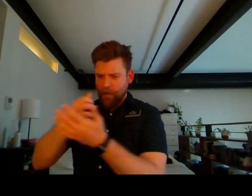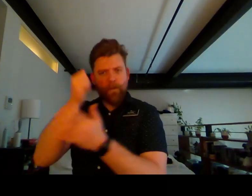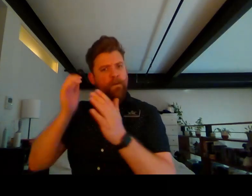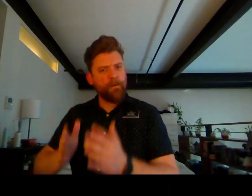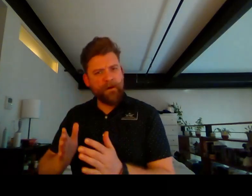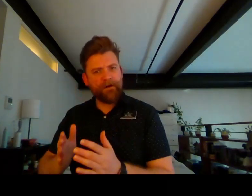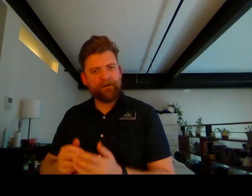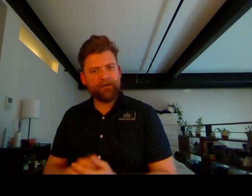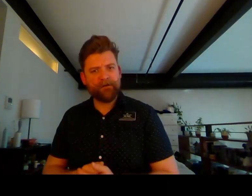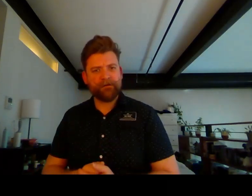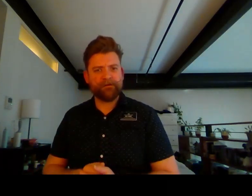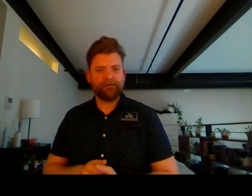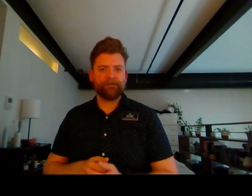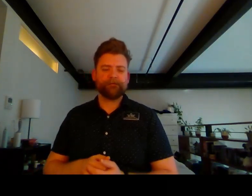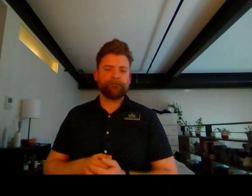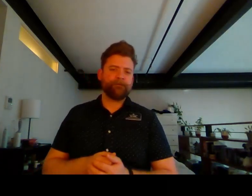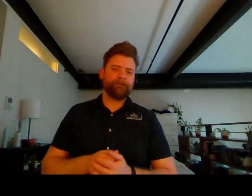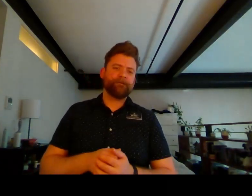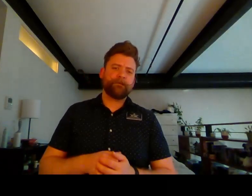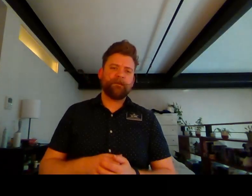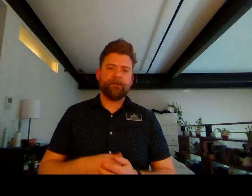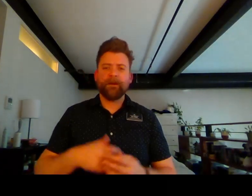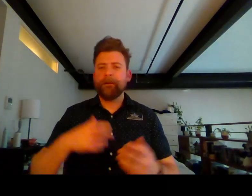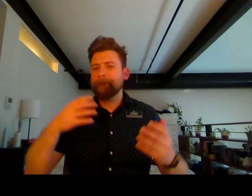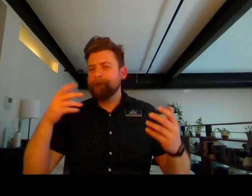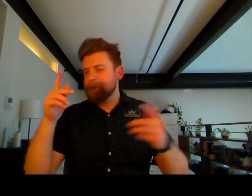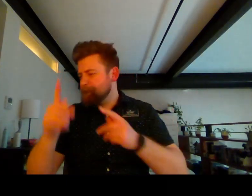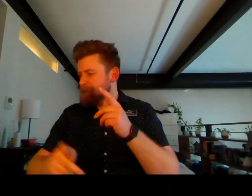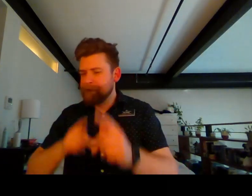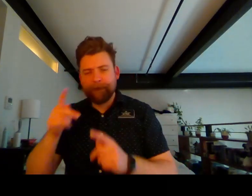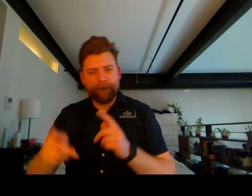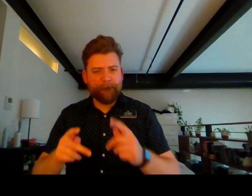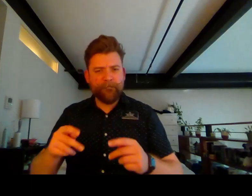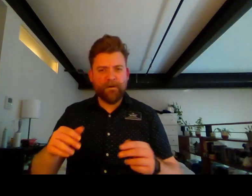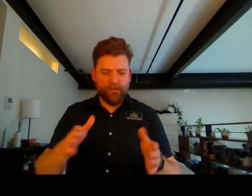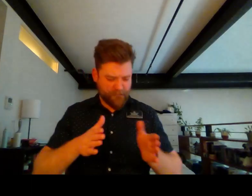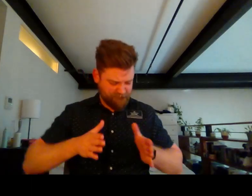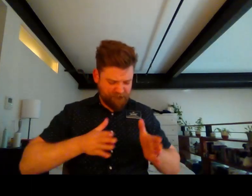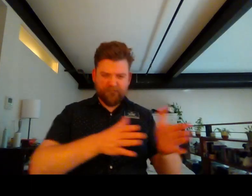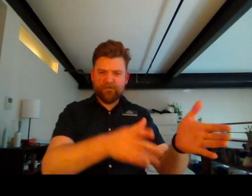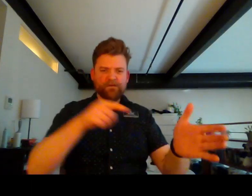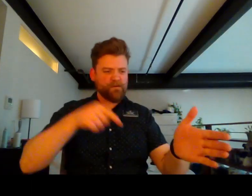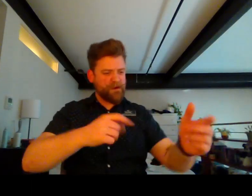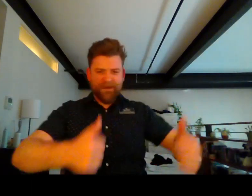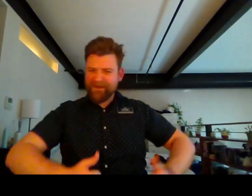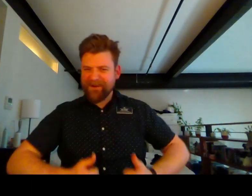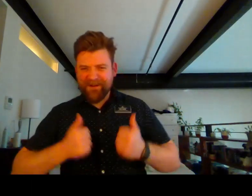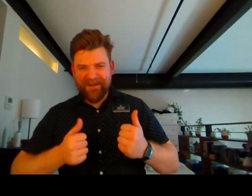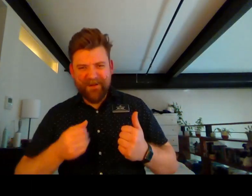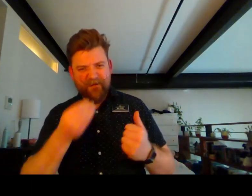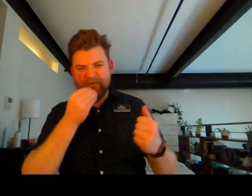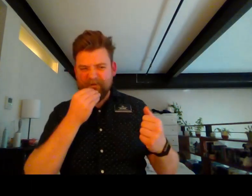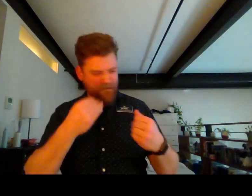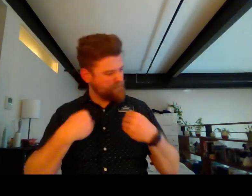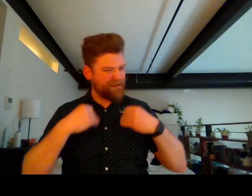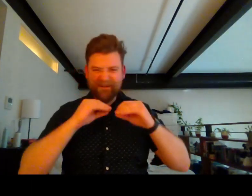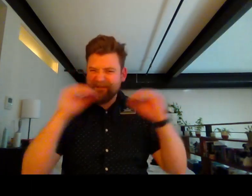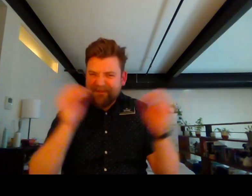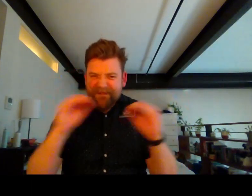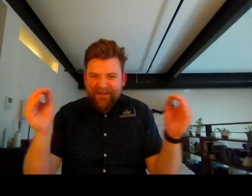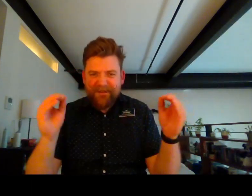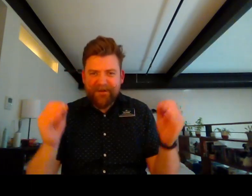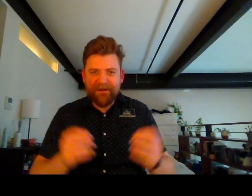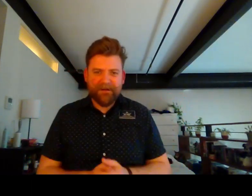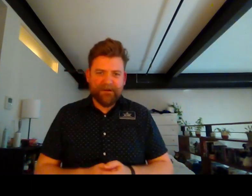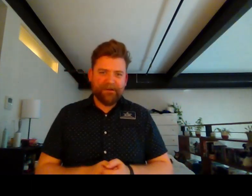see homeless people on the street with no food to eat. I see children suffering from hopelessness and who are in